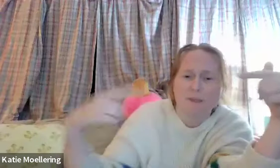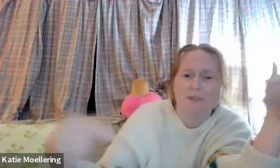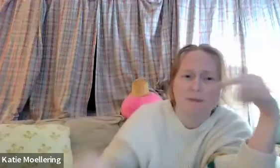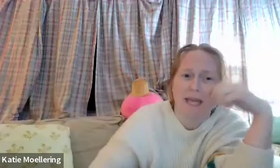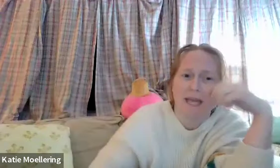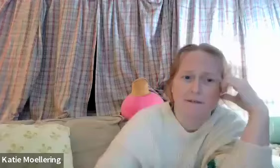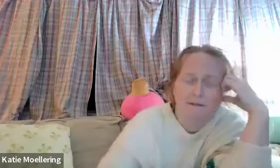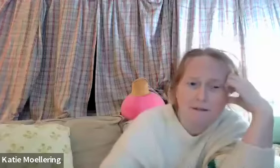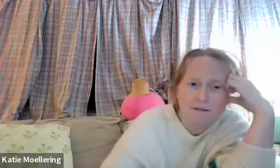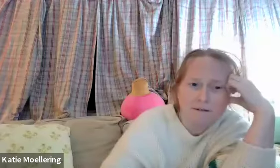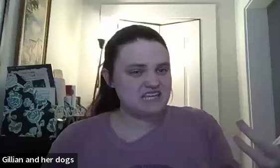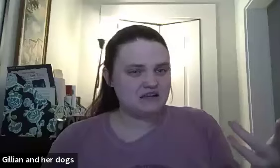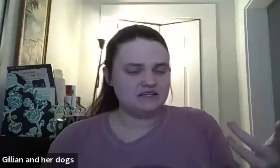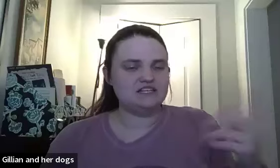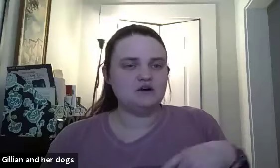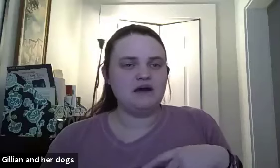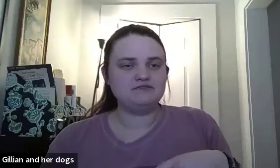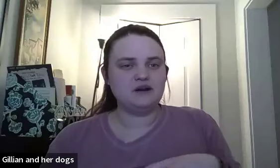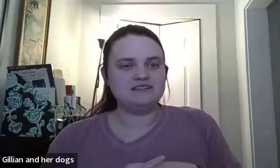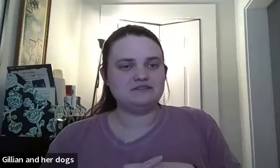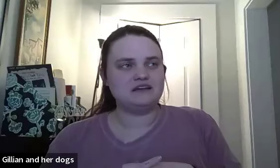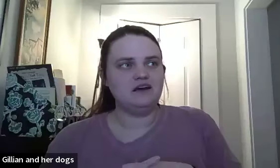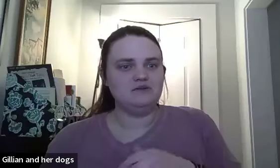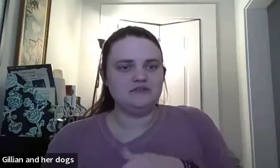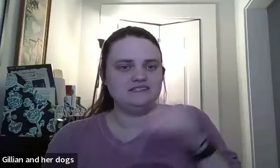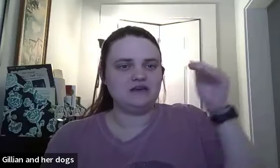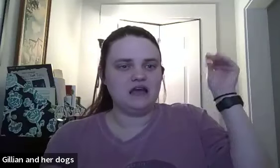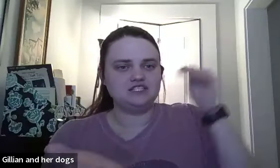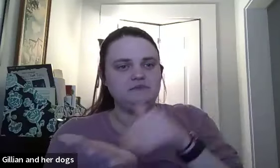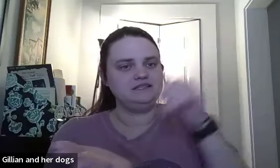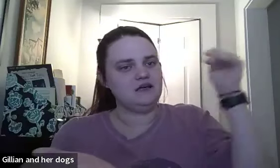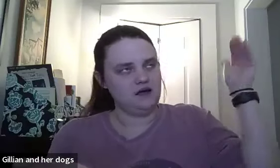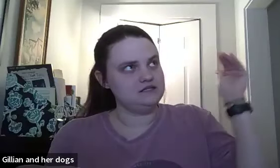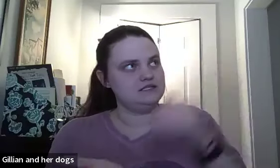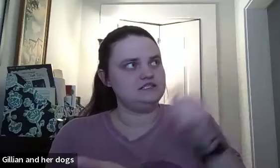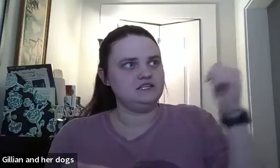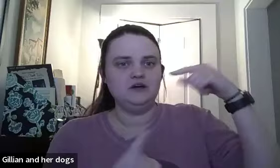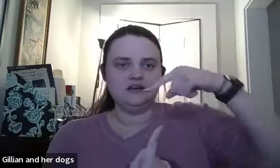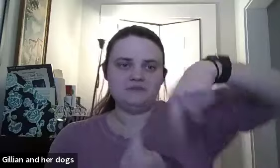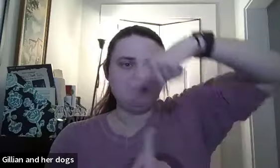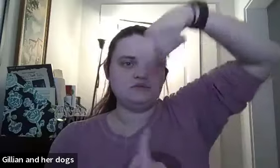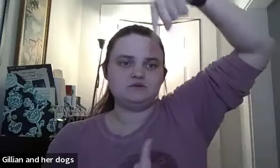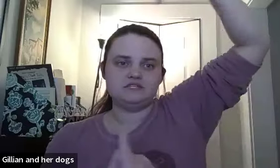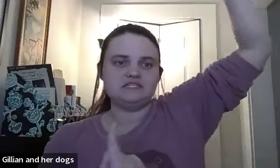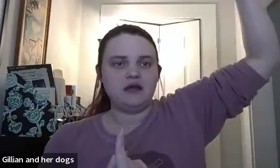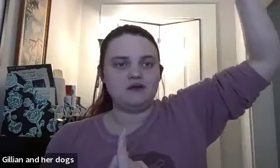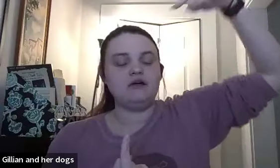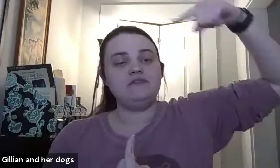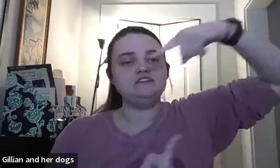it with spaghetti. Exactly. And so after a while, I was like, oh, this actually makes a lot of sense too. Because my mom was like, well, it's the spiral. And they